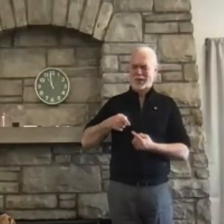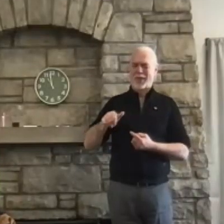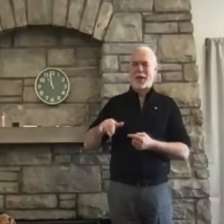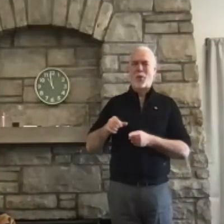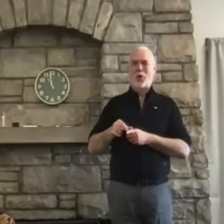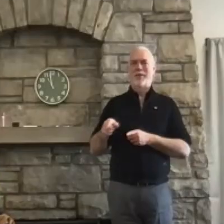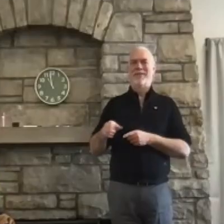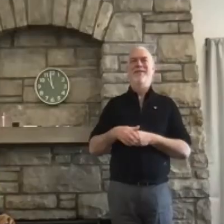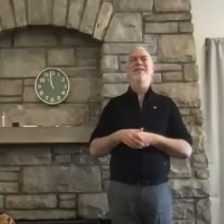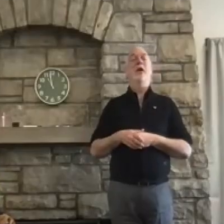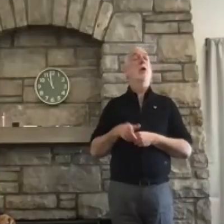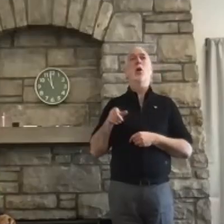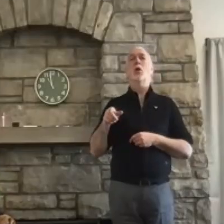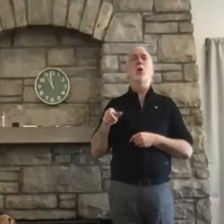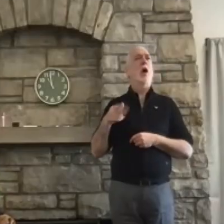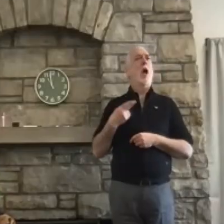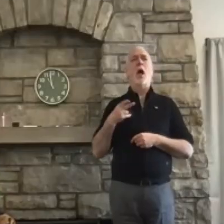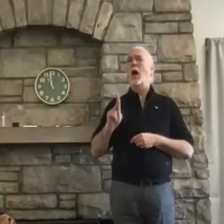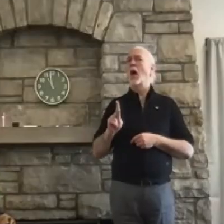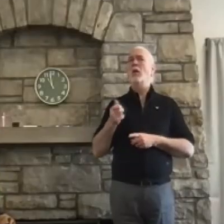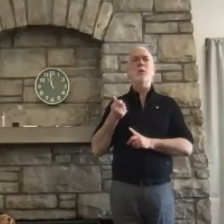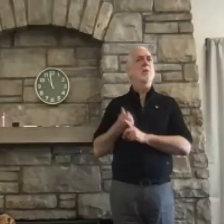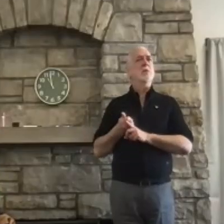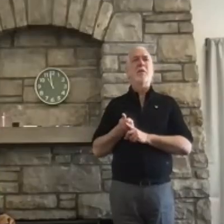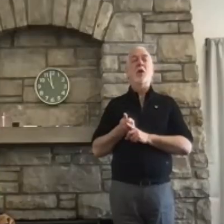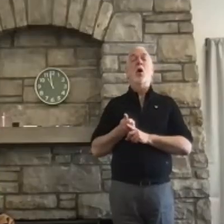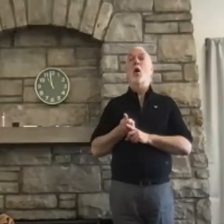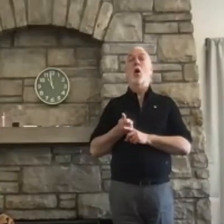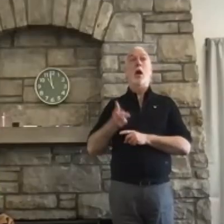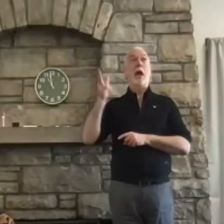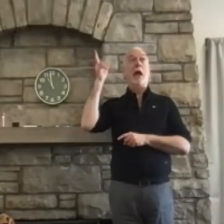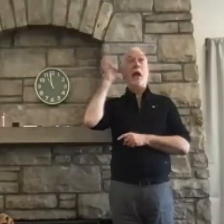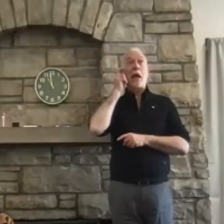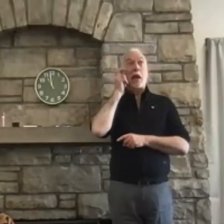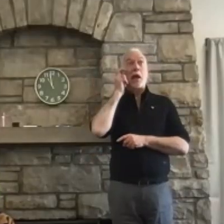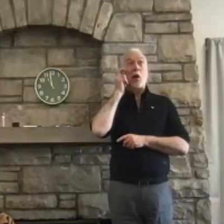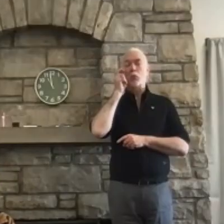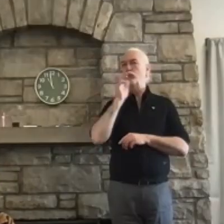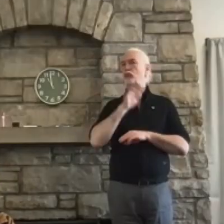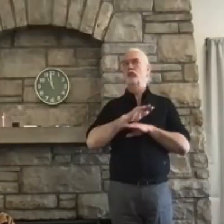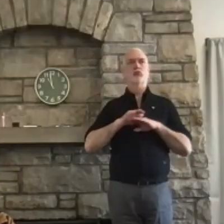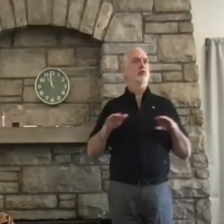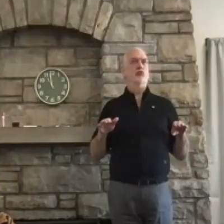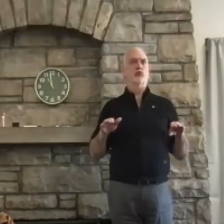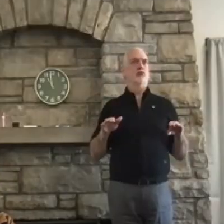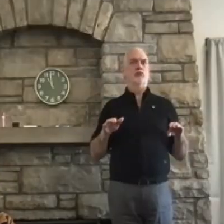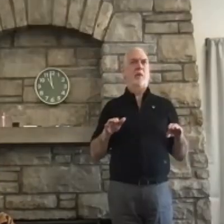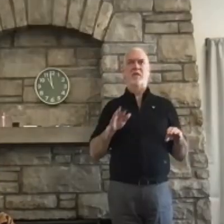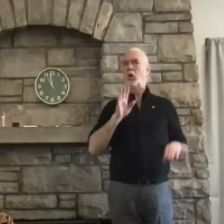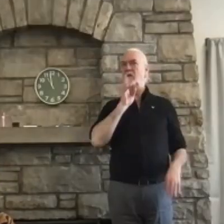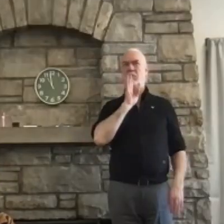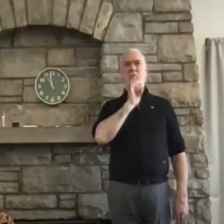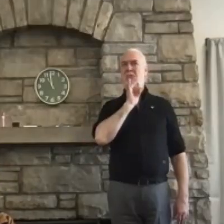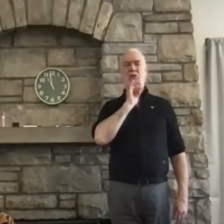As she couldn't hear the sounds she needed to